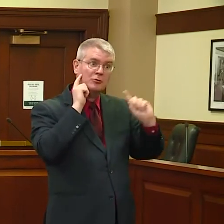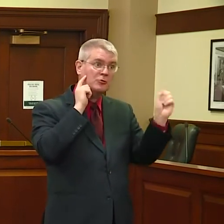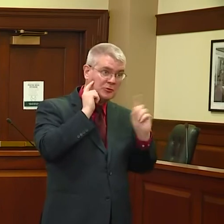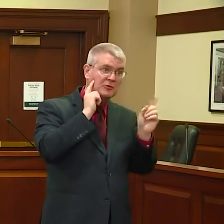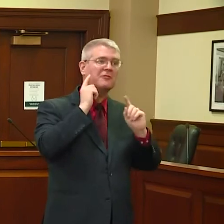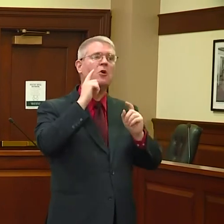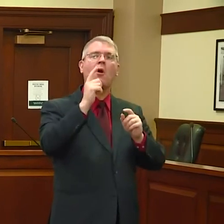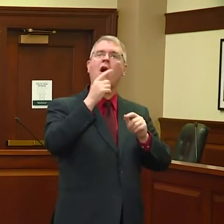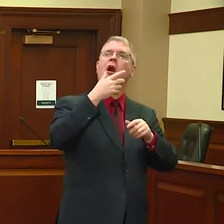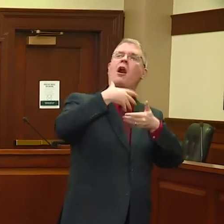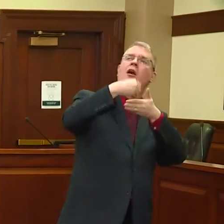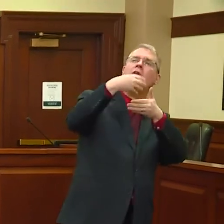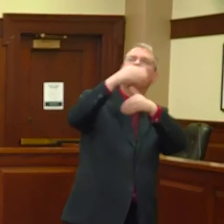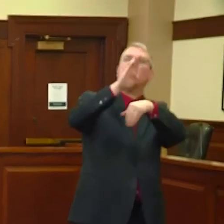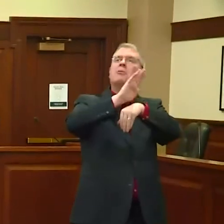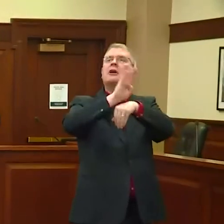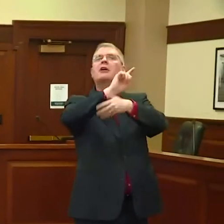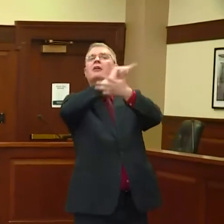then we'll take your questions.